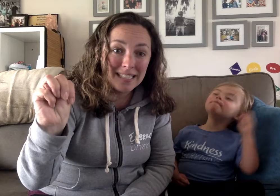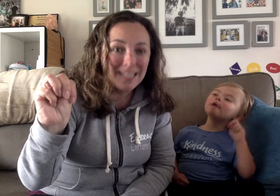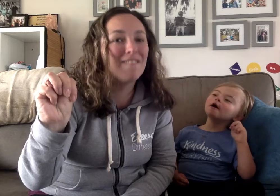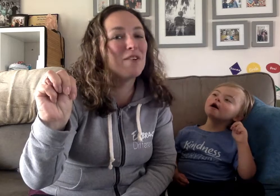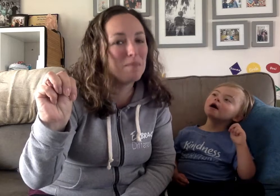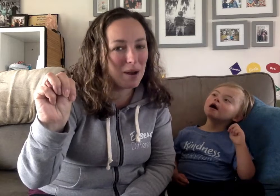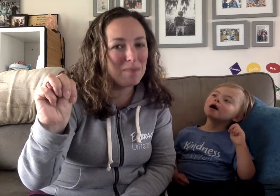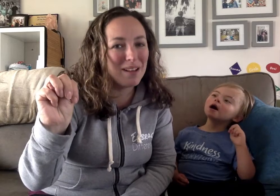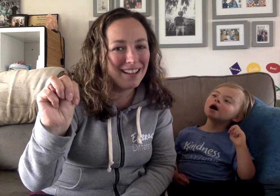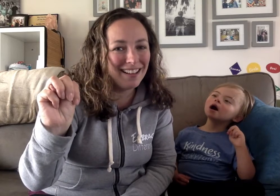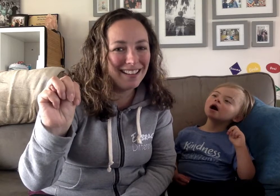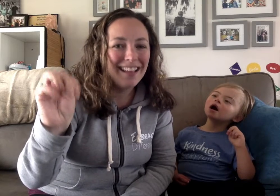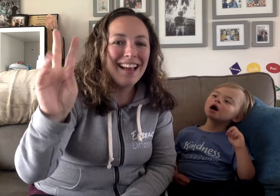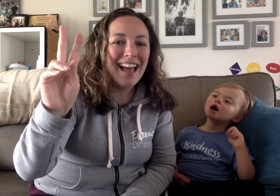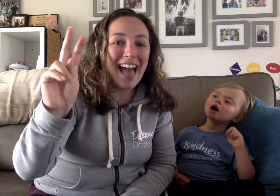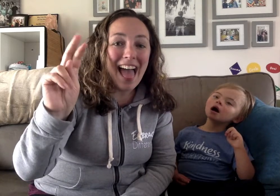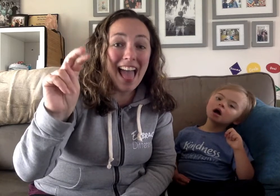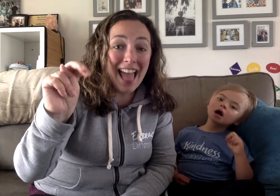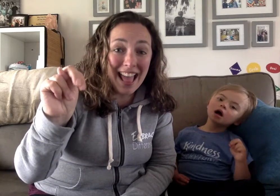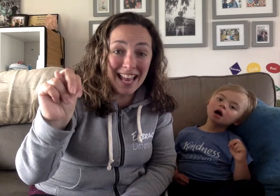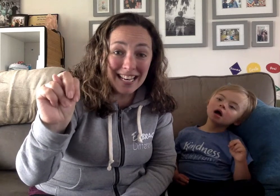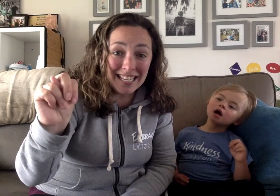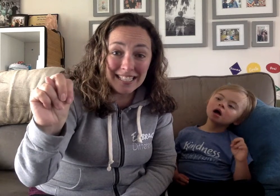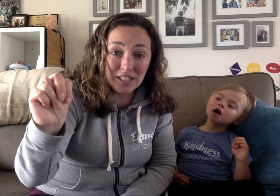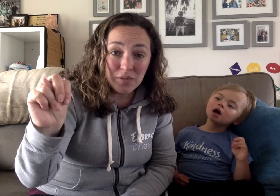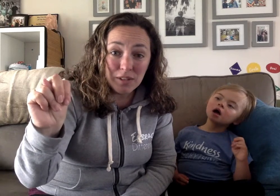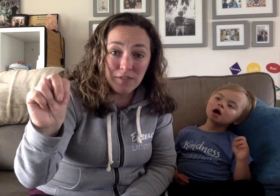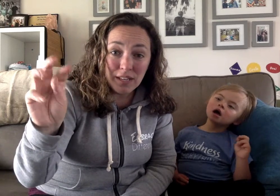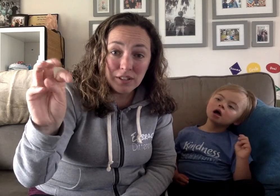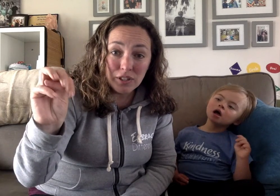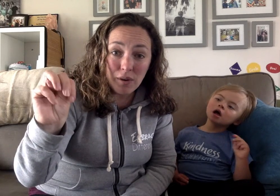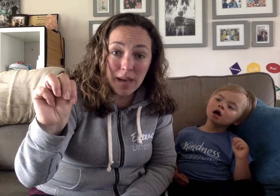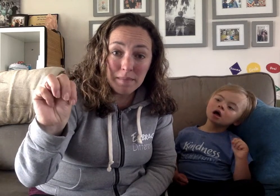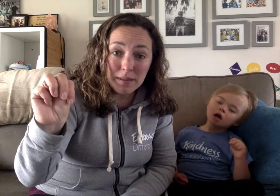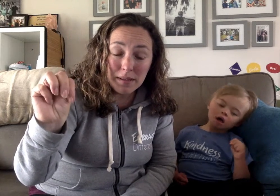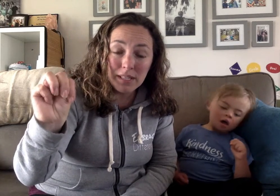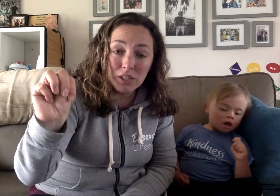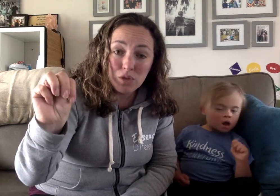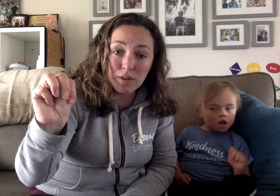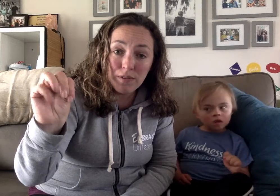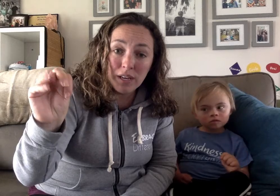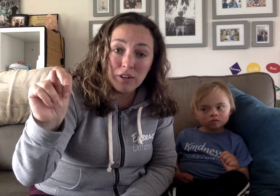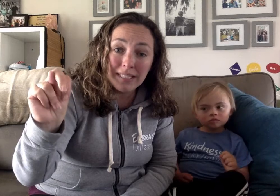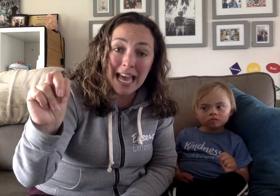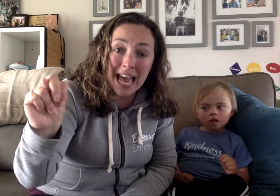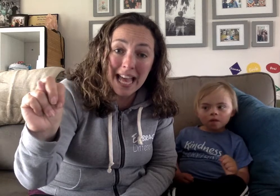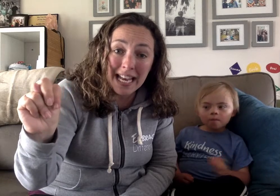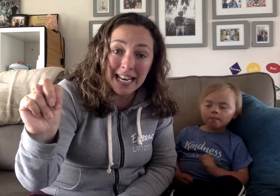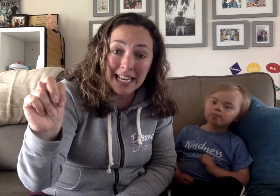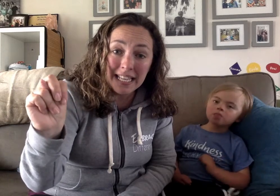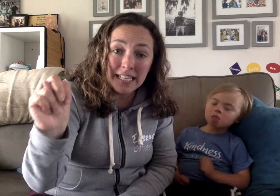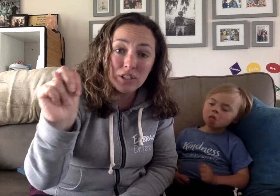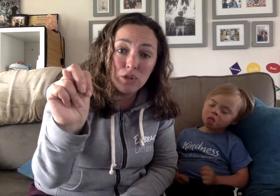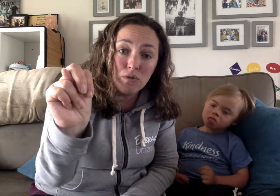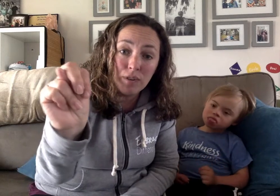Mama. For mama. N is three fingers. So M is three fingers. N is two